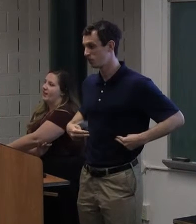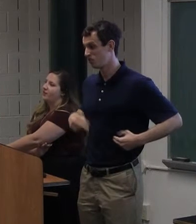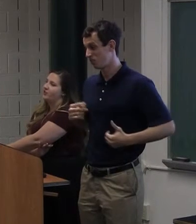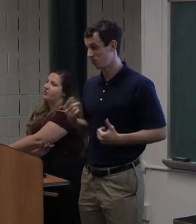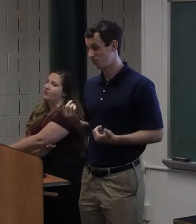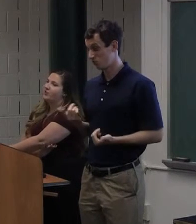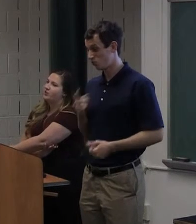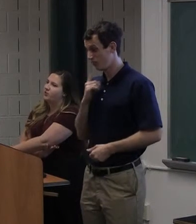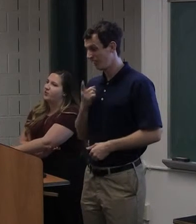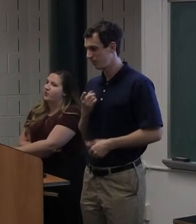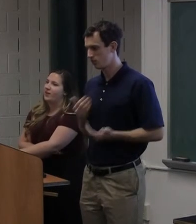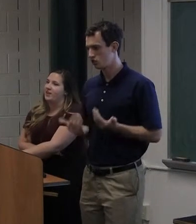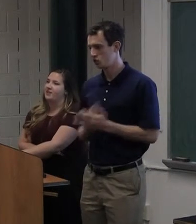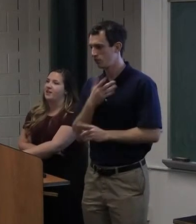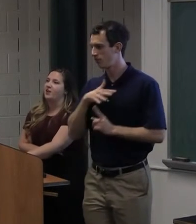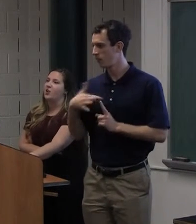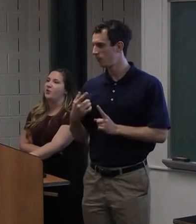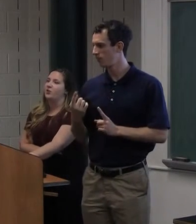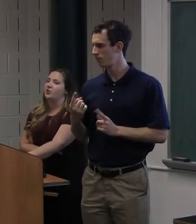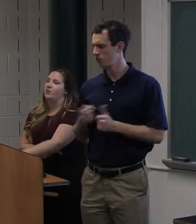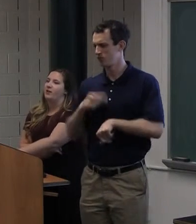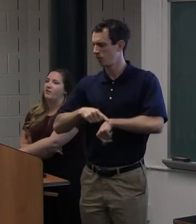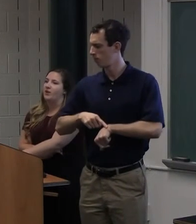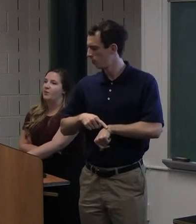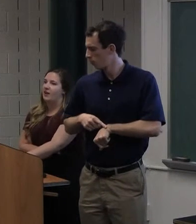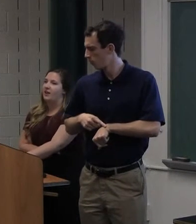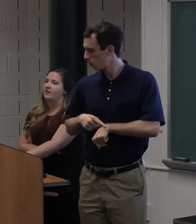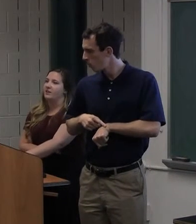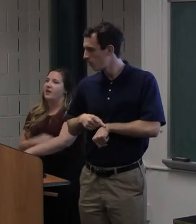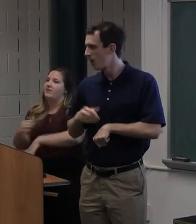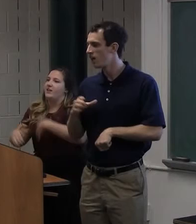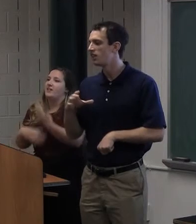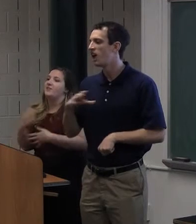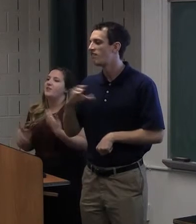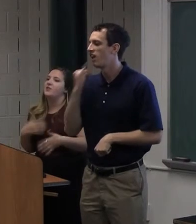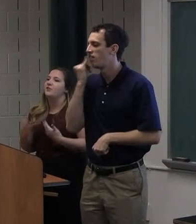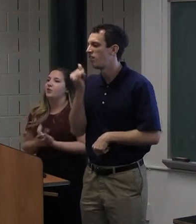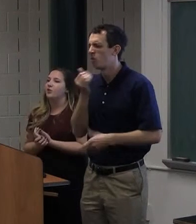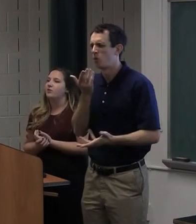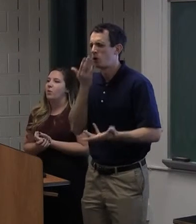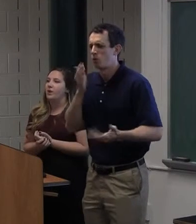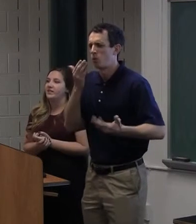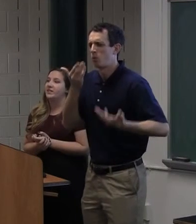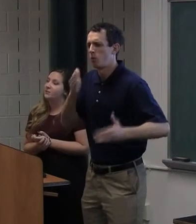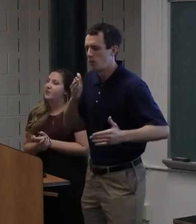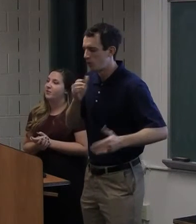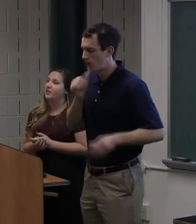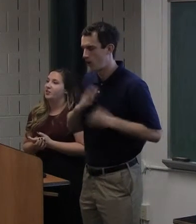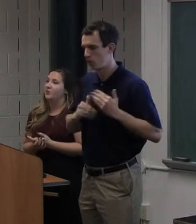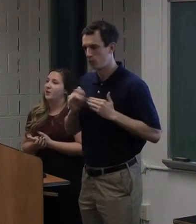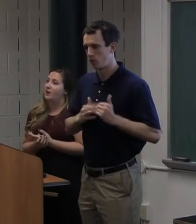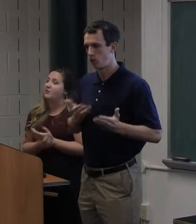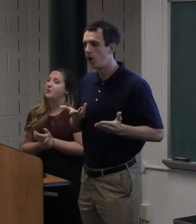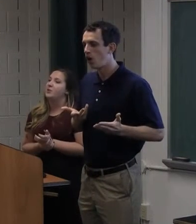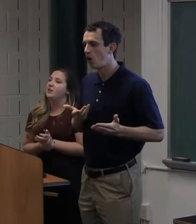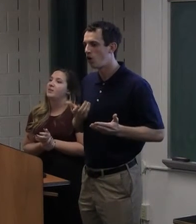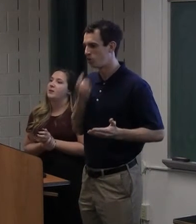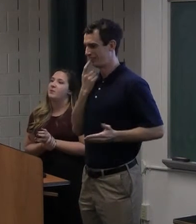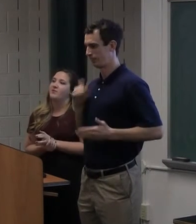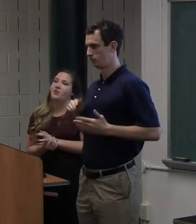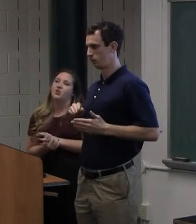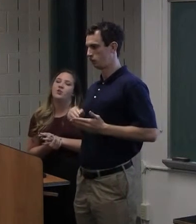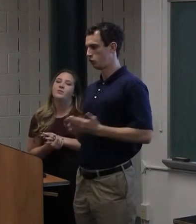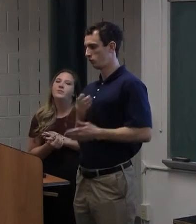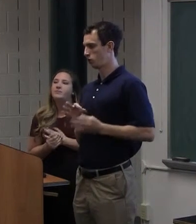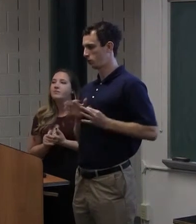this scale. So it's okay to not know what you're doing right away and kind of getting the feel for what it's like to be a real interpreter out in the community